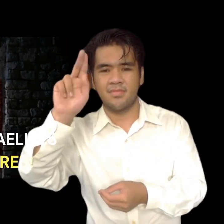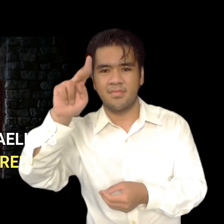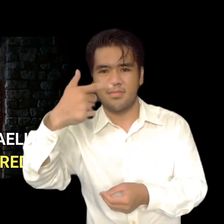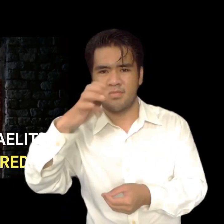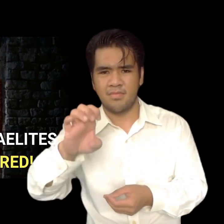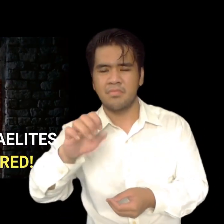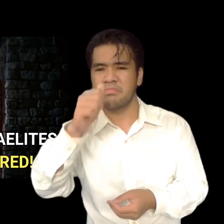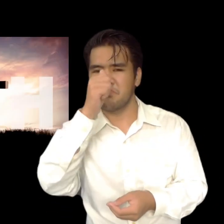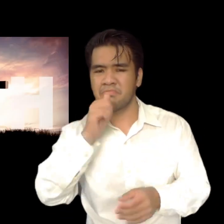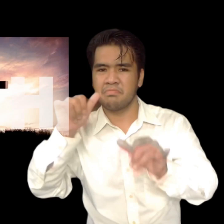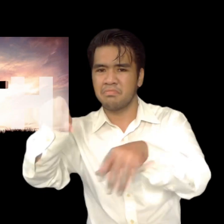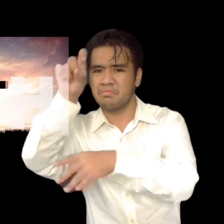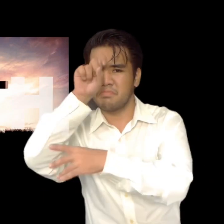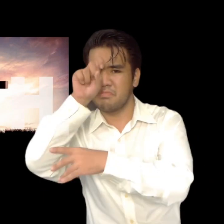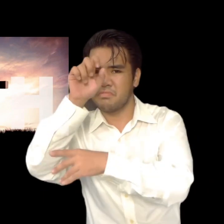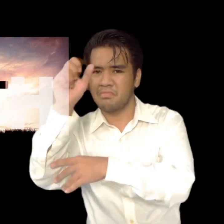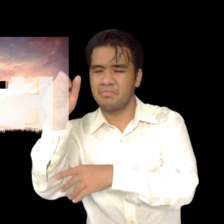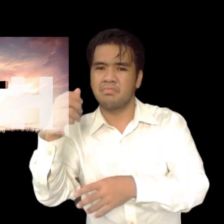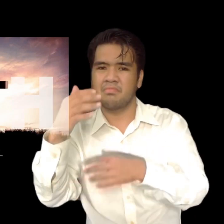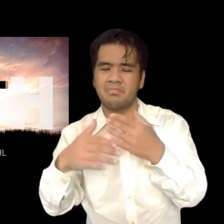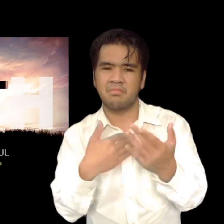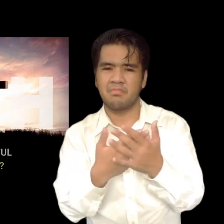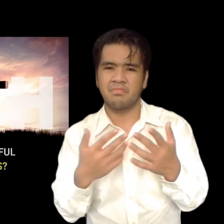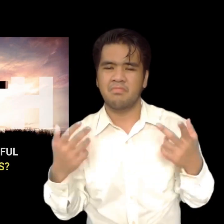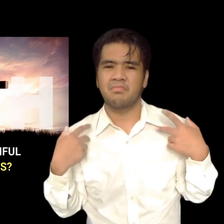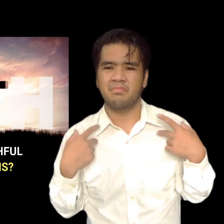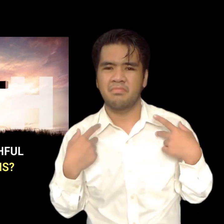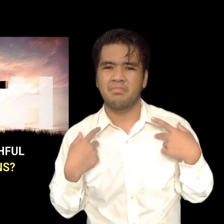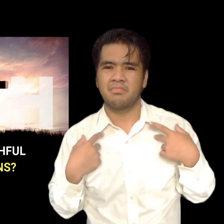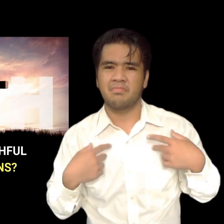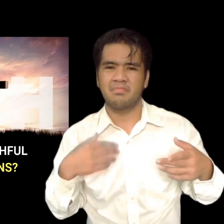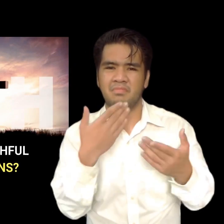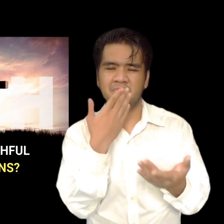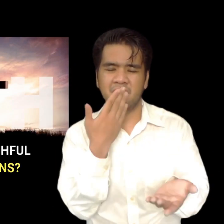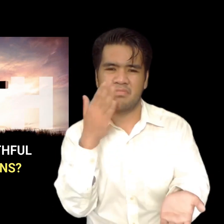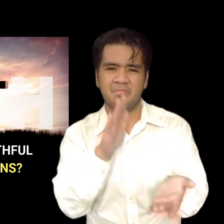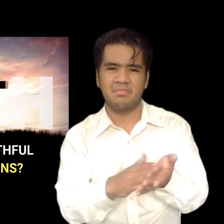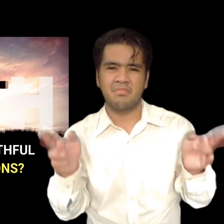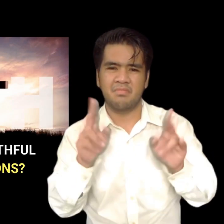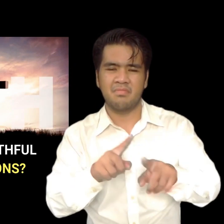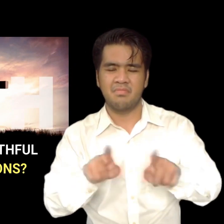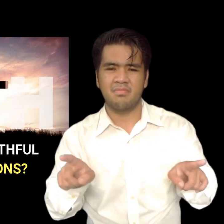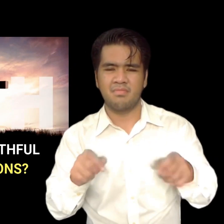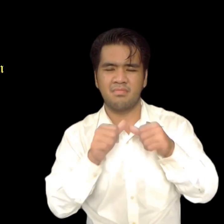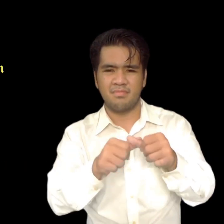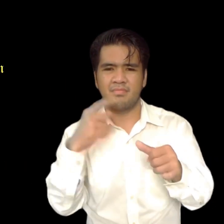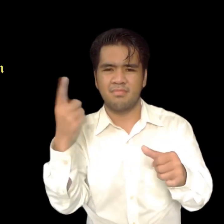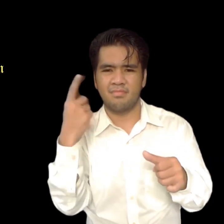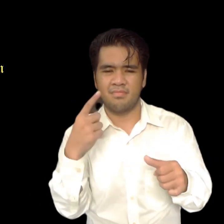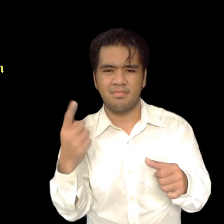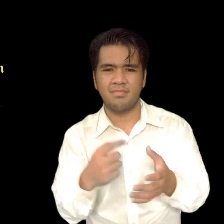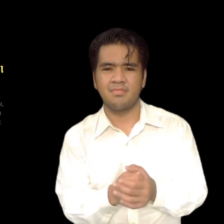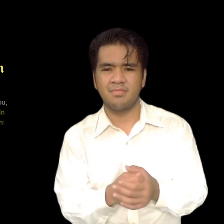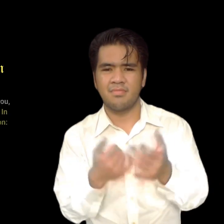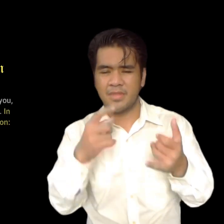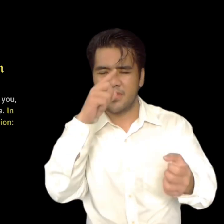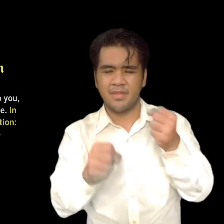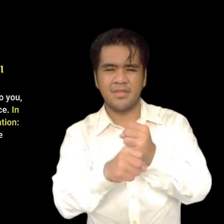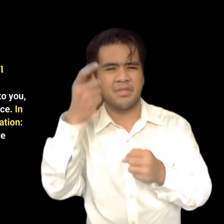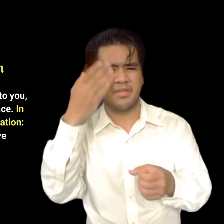was with them. And this is also our test, to trust God even in the midst of tribulation. In this world we shall have tribulation, but